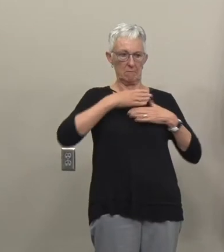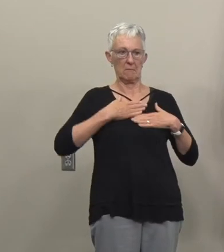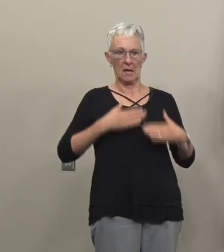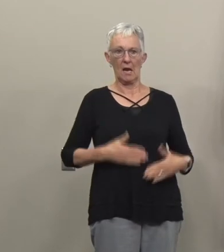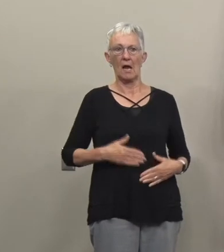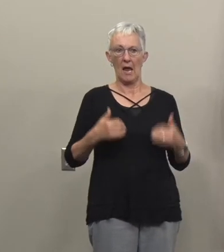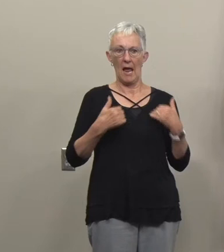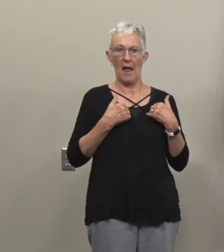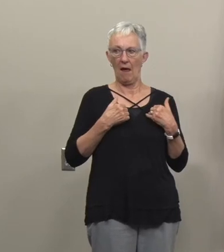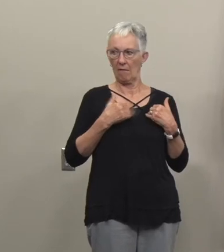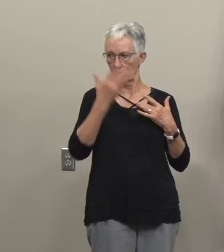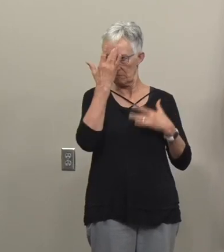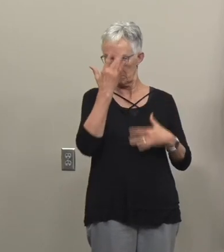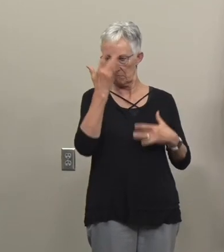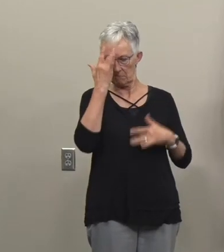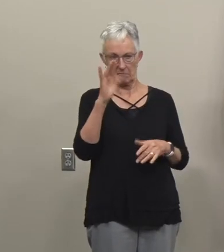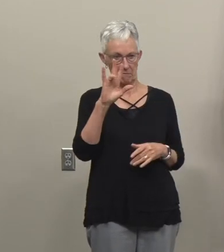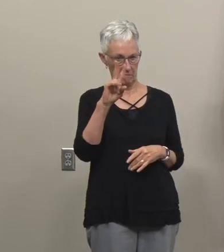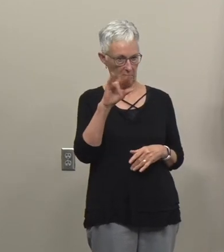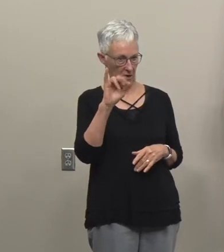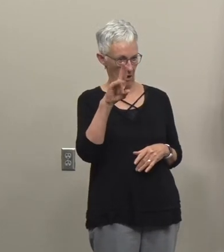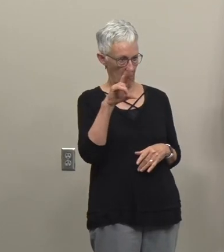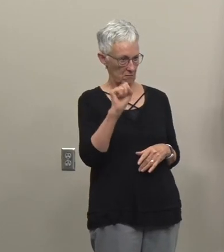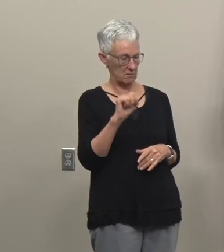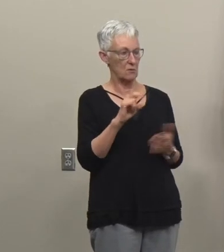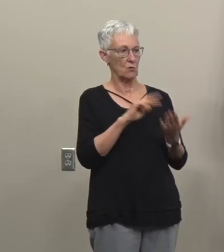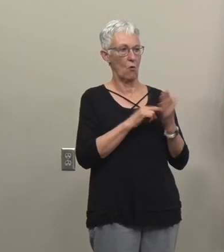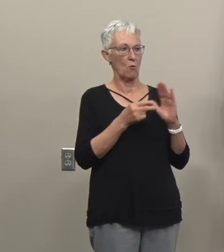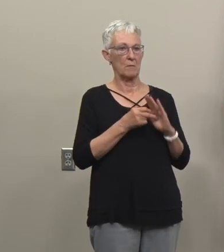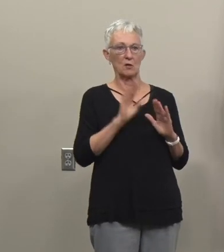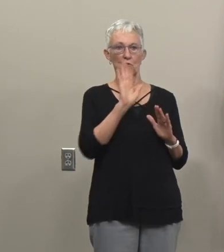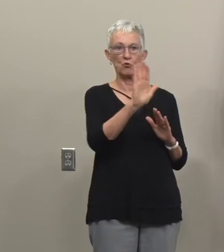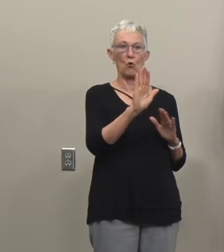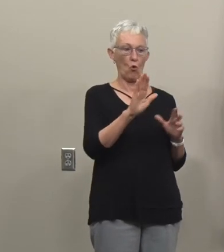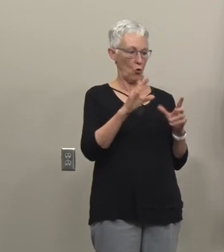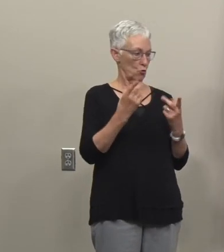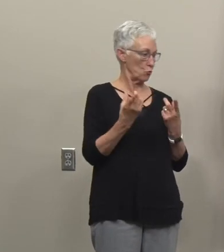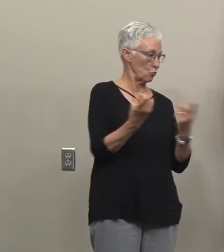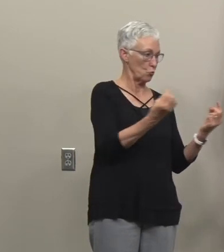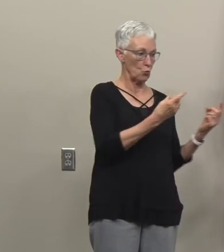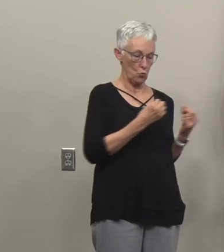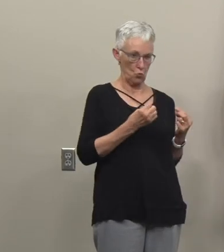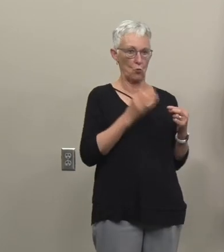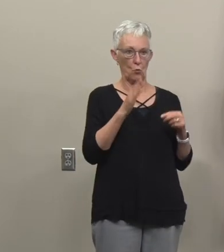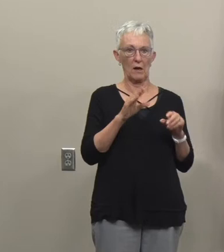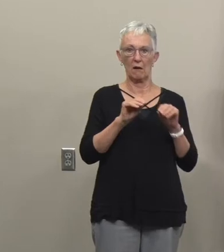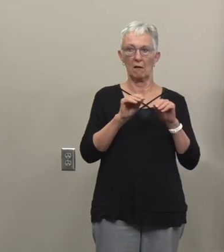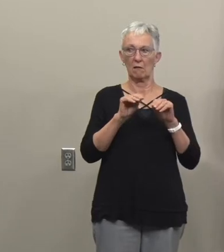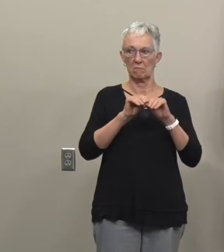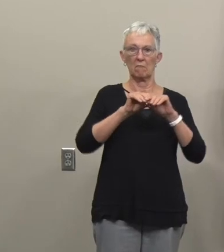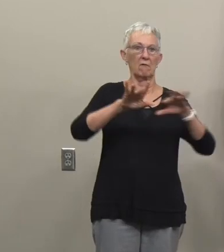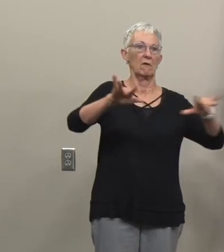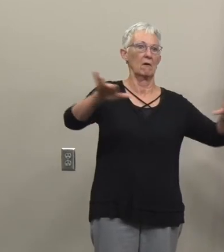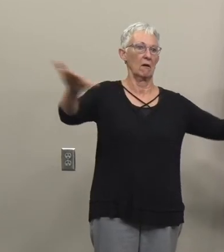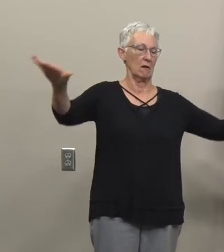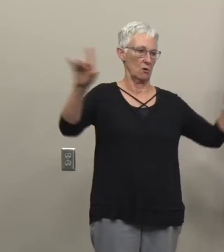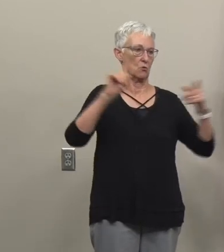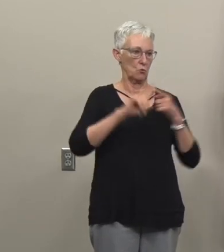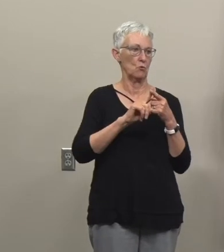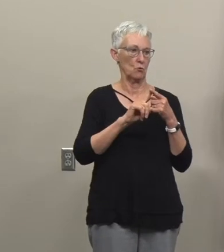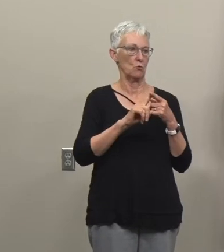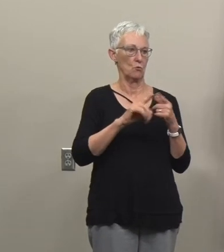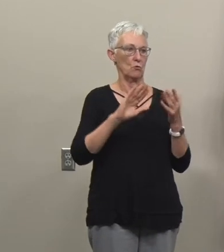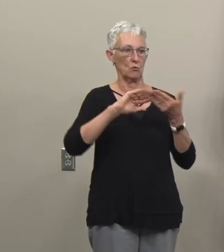actions impact our entire community. It is our sincere belief that the Lincoln and Lancaster County residents are ready to meet